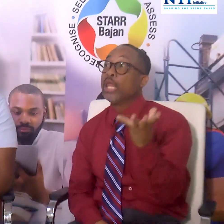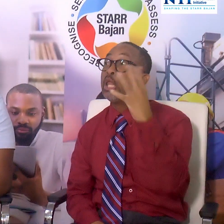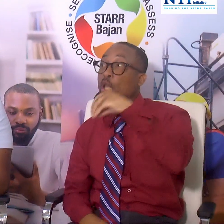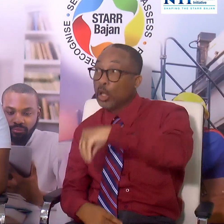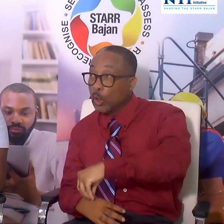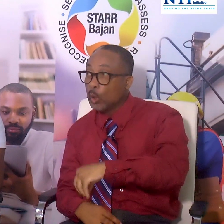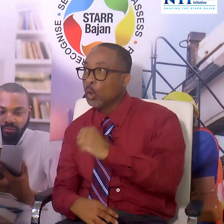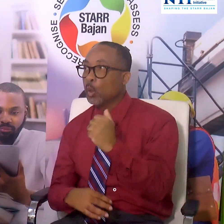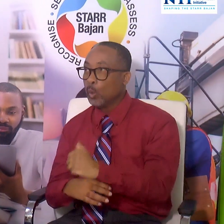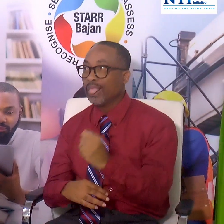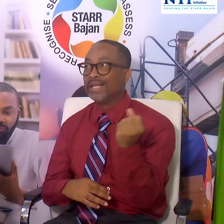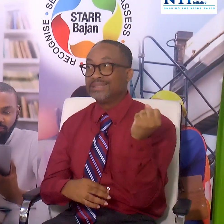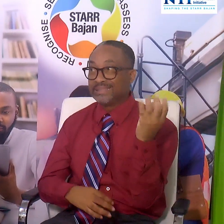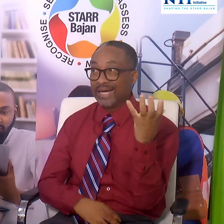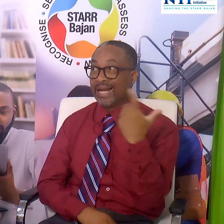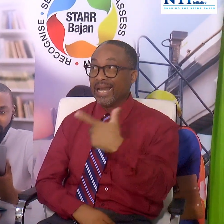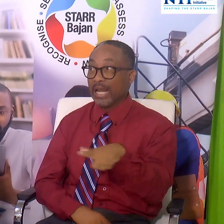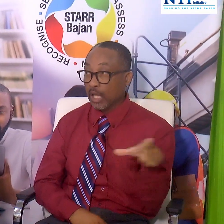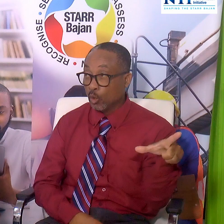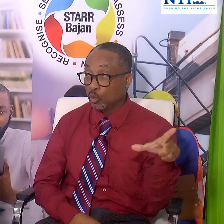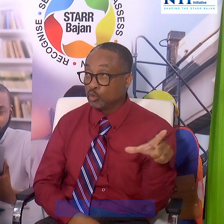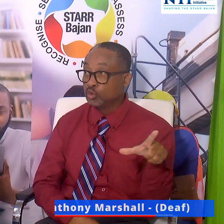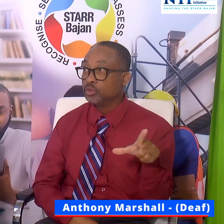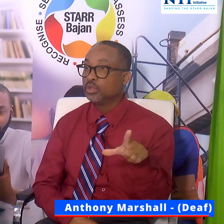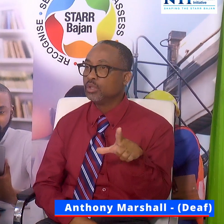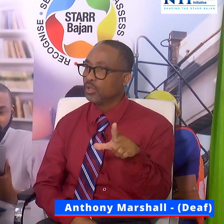that you educate and